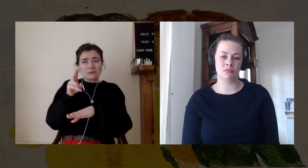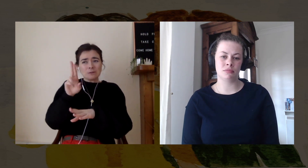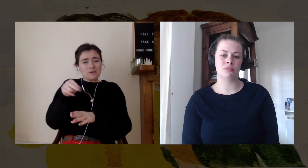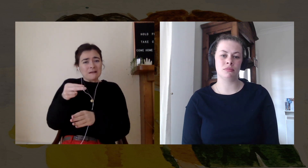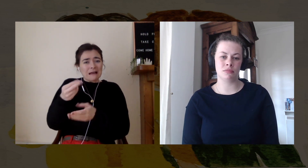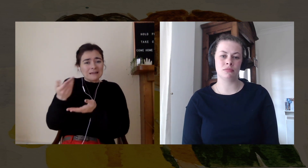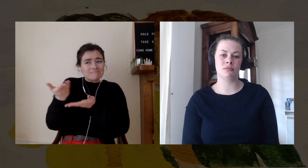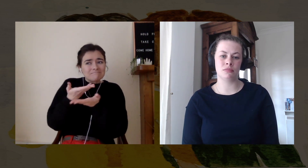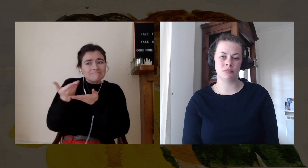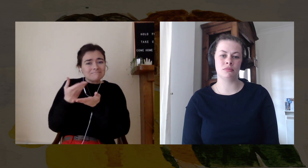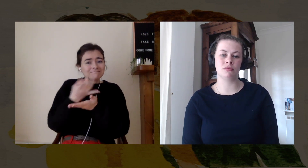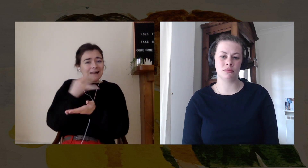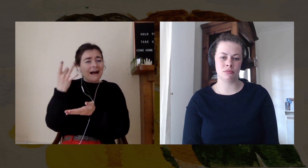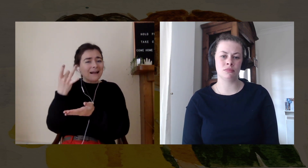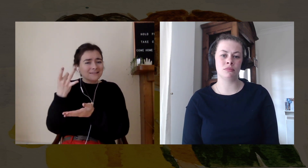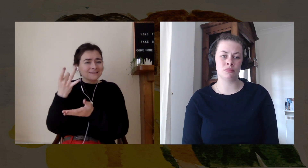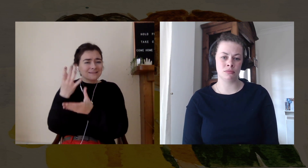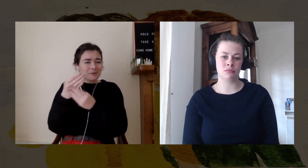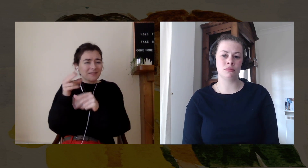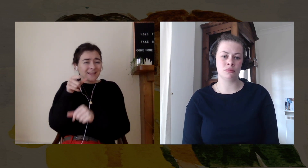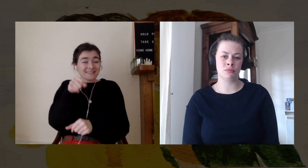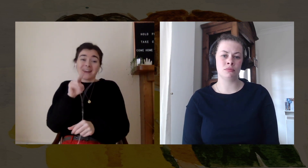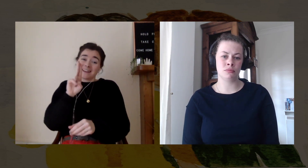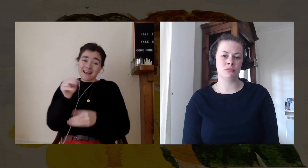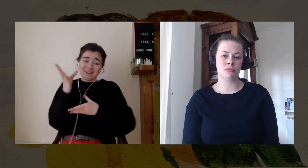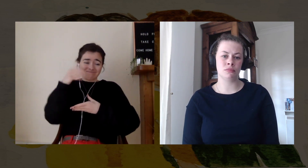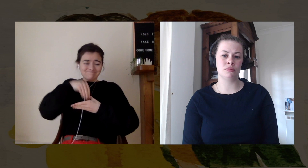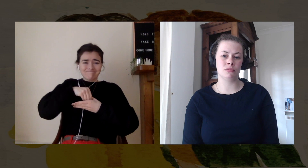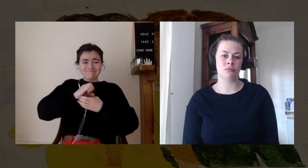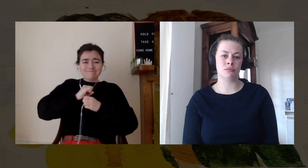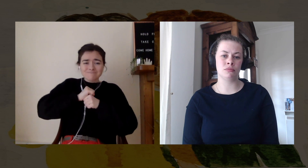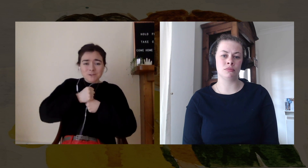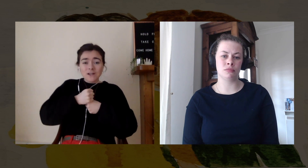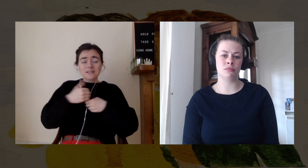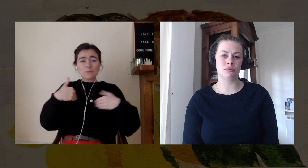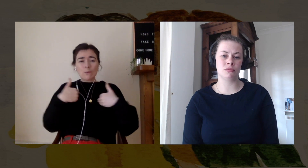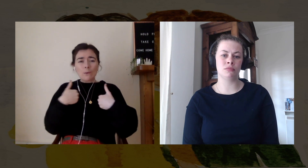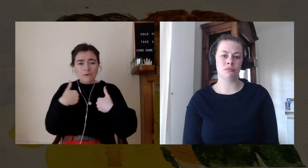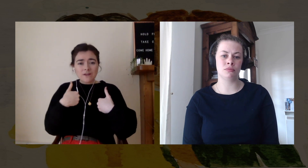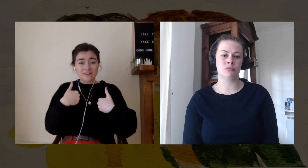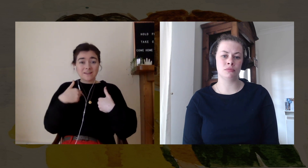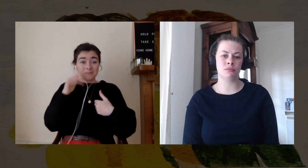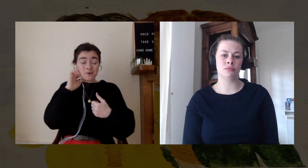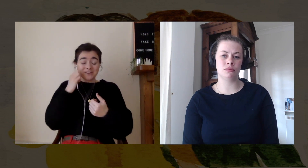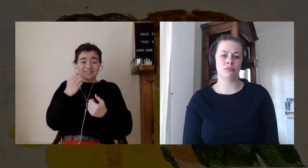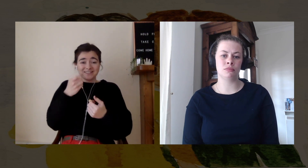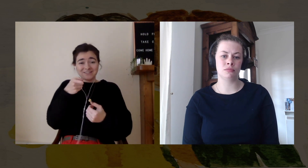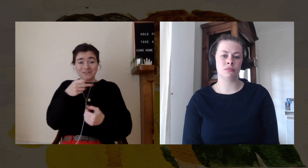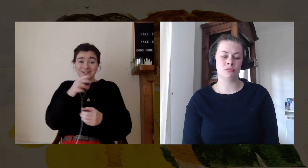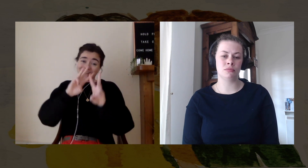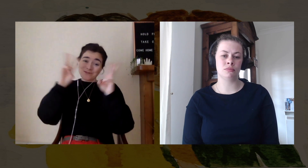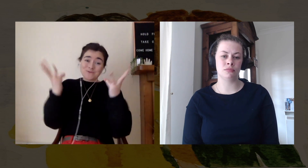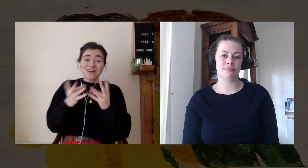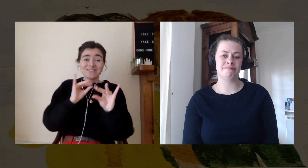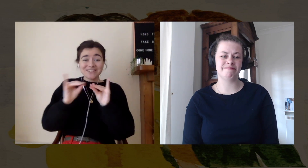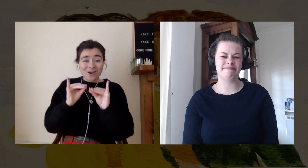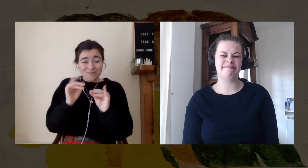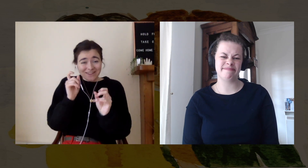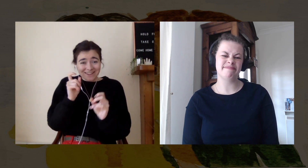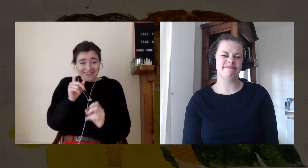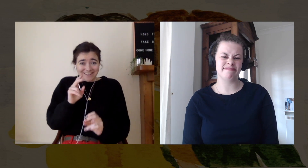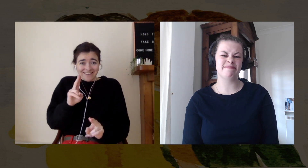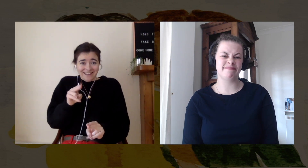internal stress and kind of anxiety. Because world of interpreting can be a little scary to start in. No kidding. If you don't have the right supports and the right